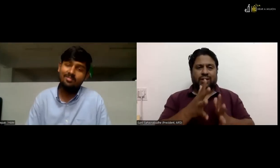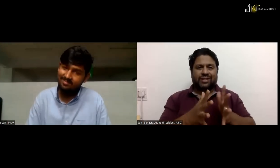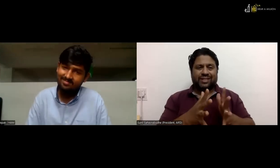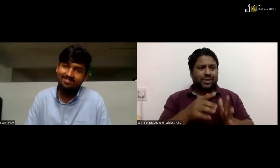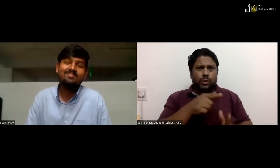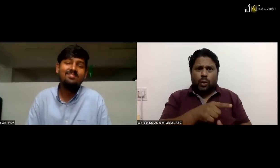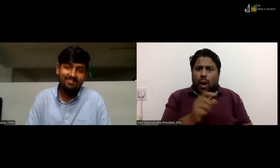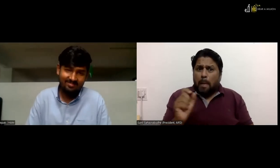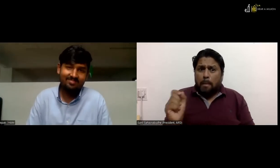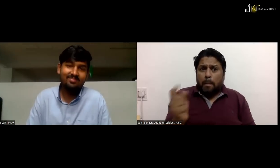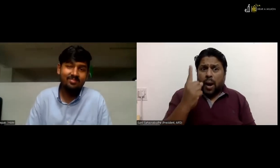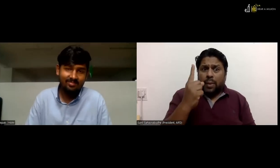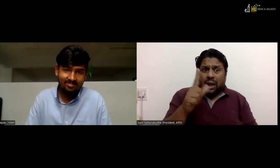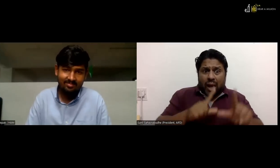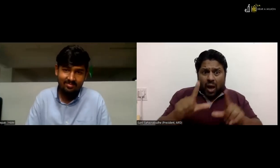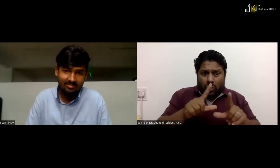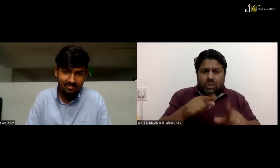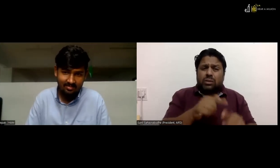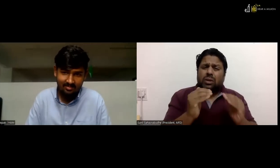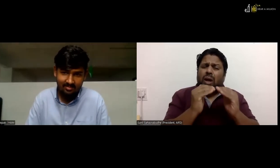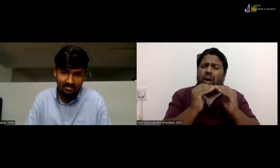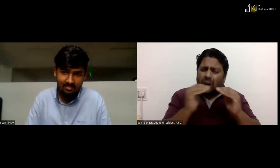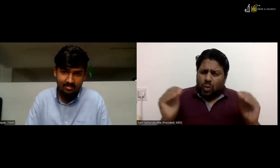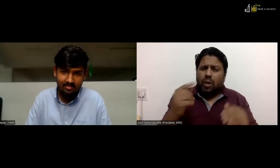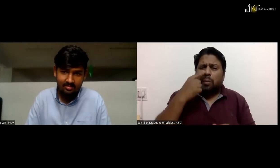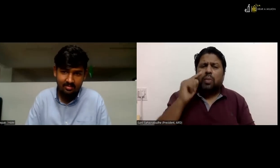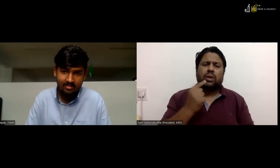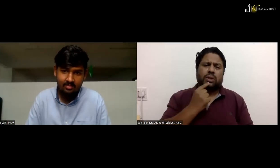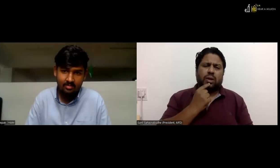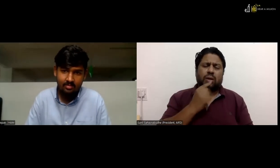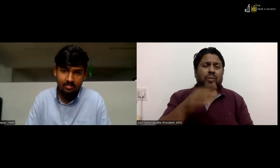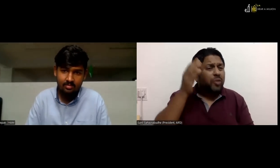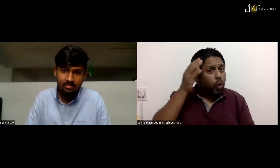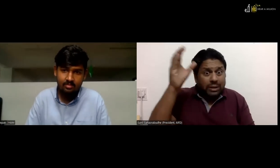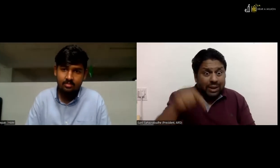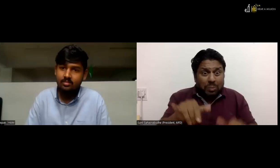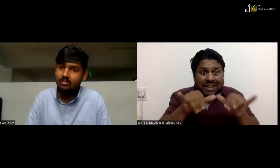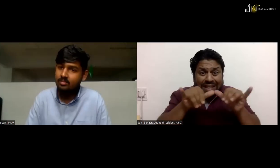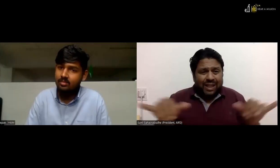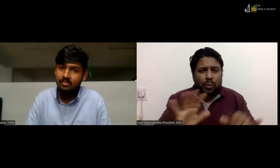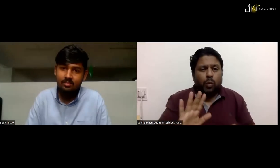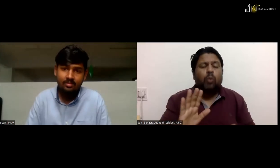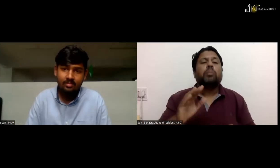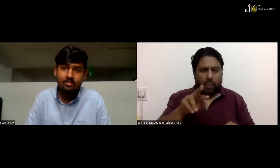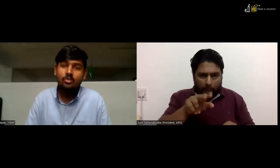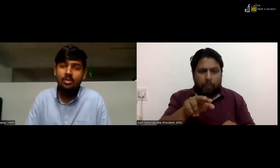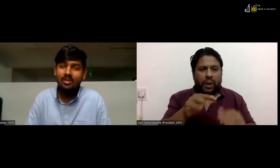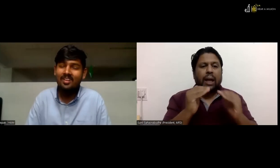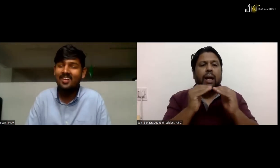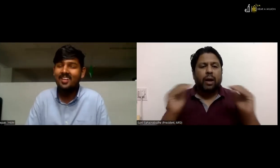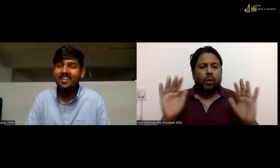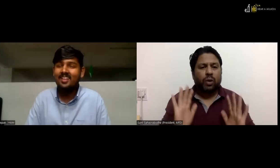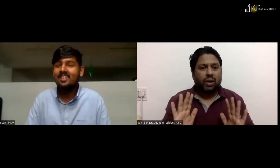sign language. This is the primary one, the first language. Like this is what the mother